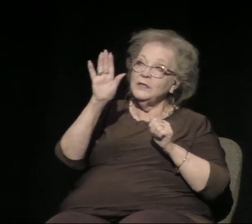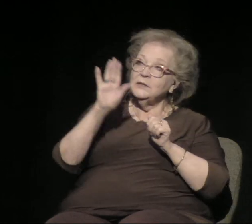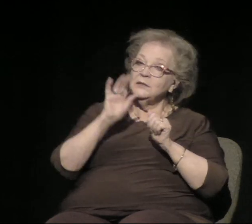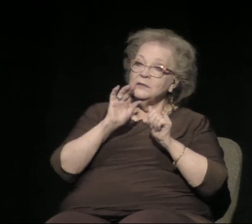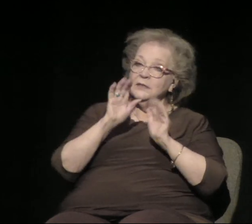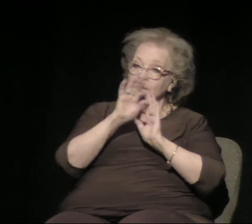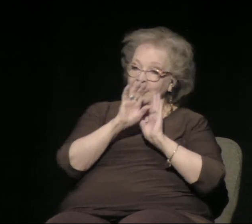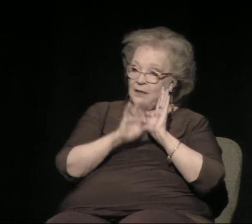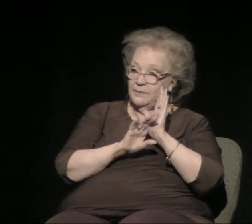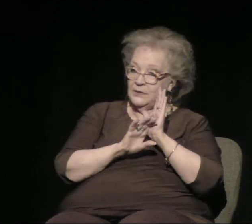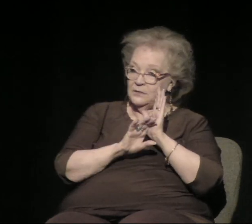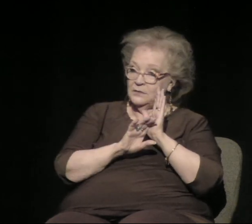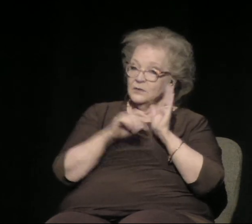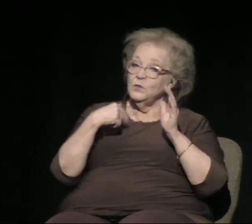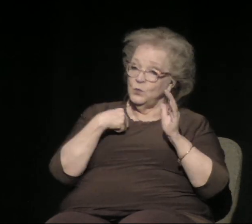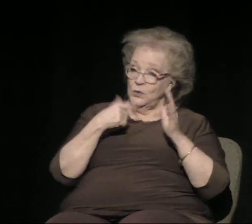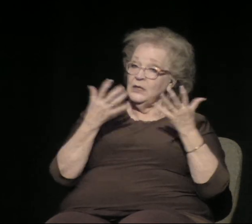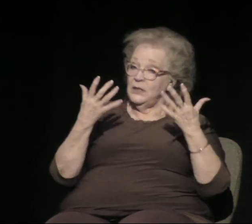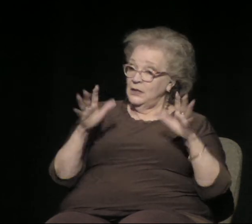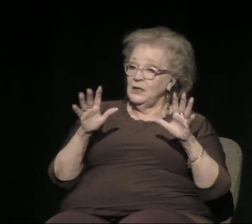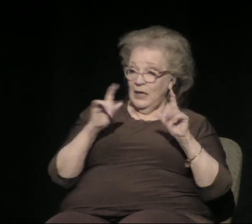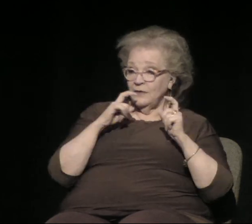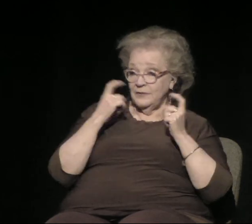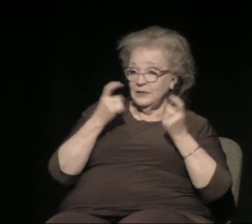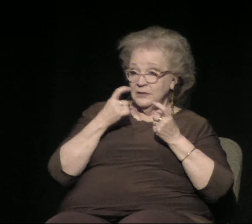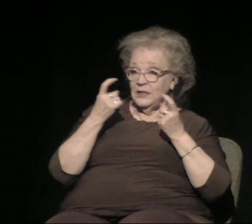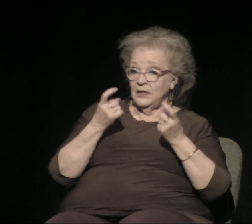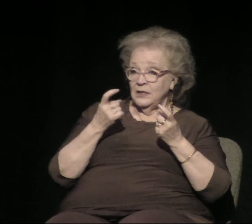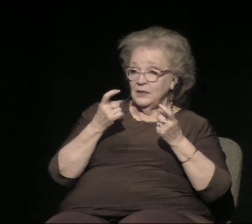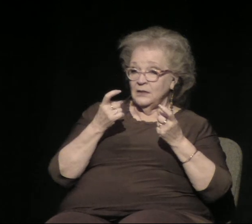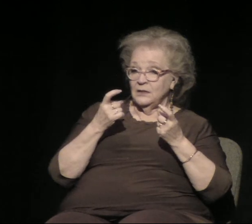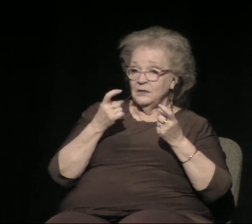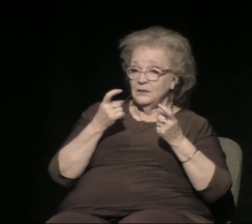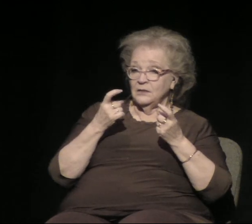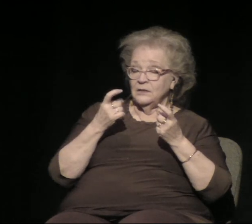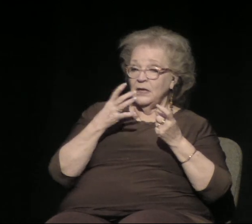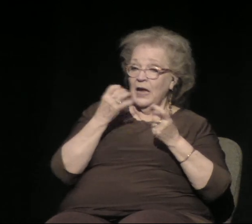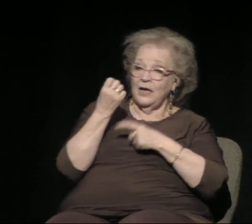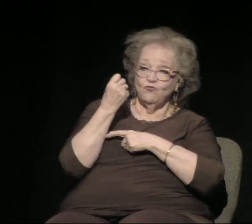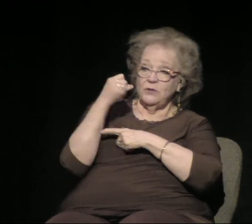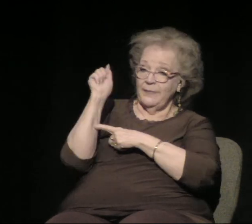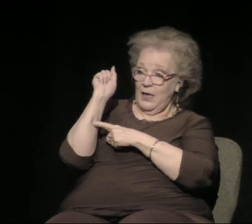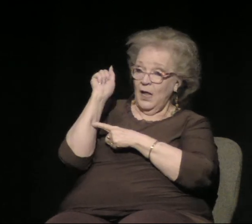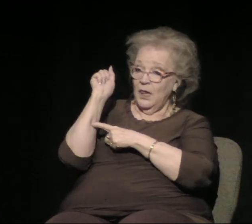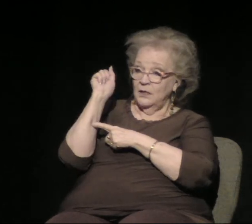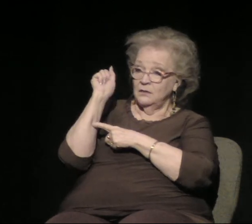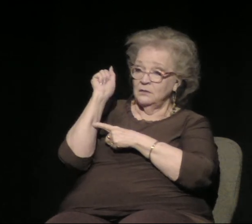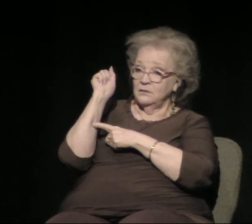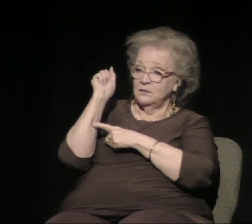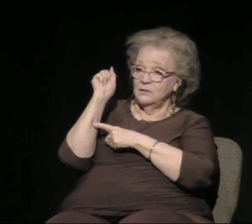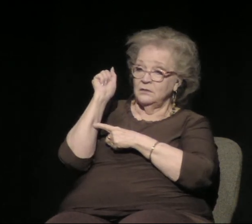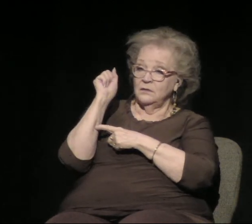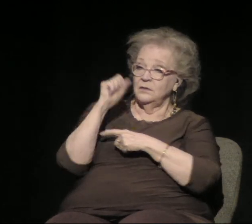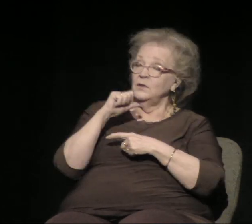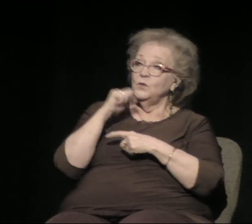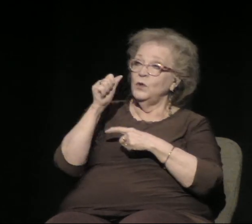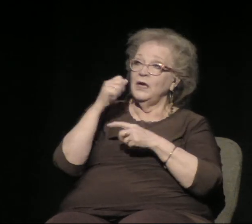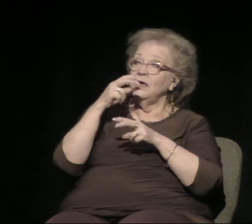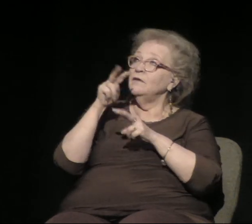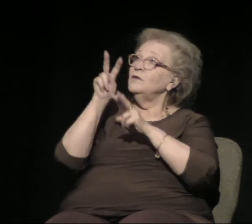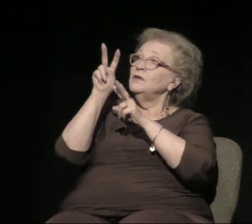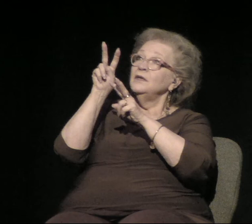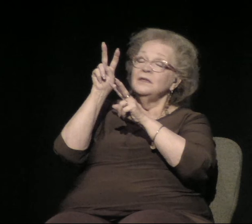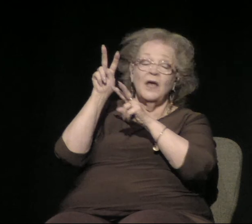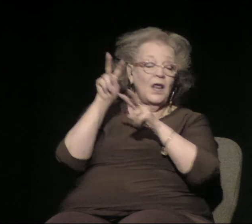sinned and done wrong. We have been wicked and have rebelled. We have turned away from your commands